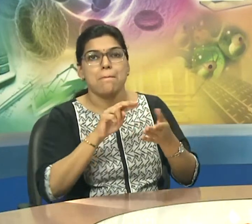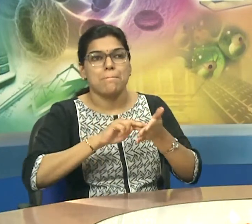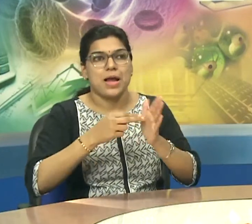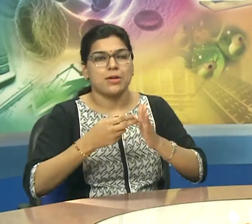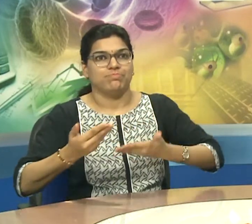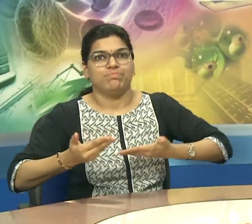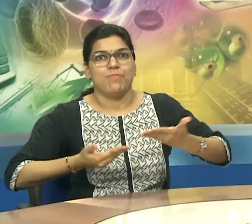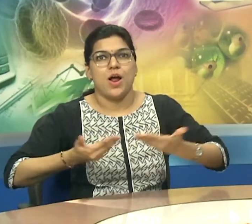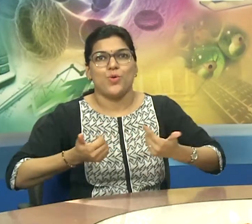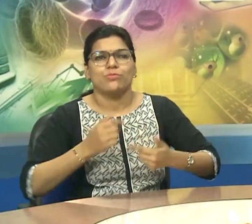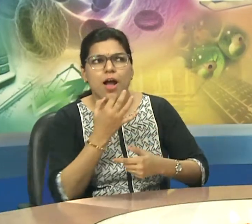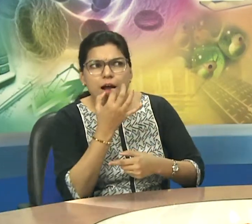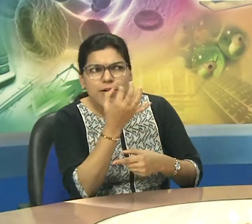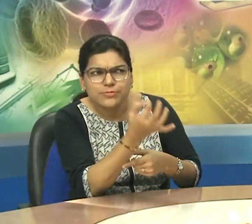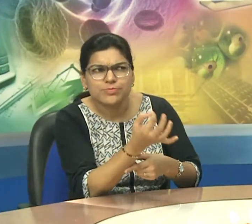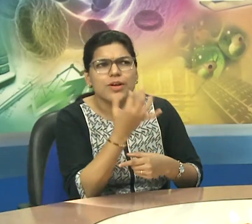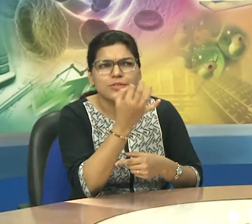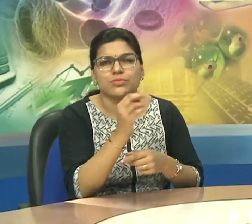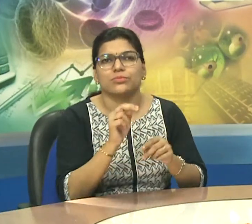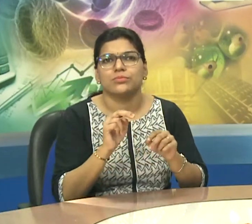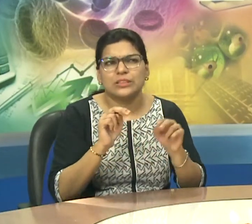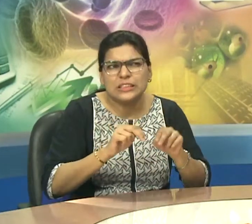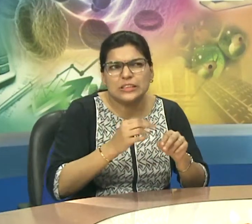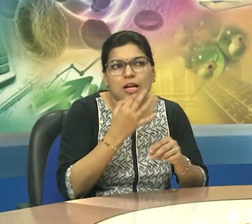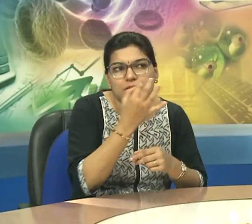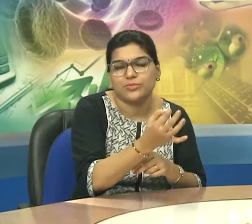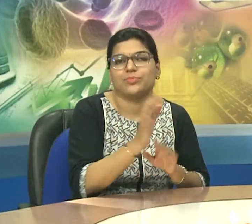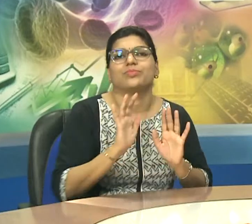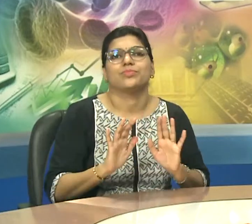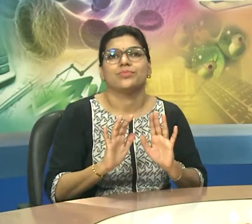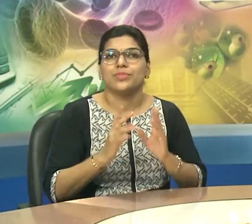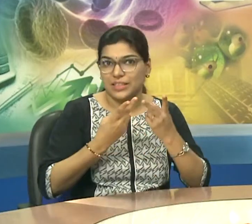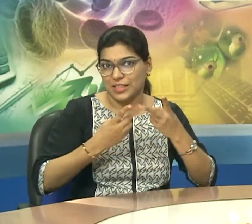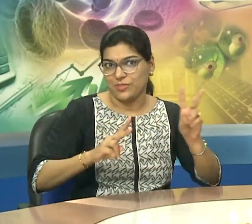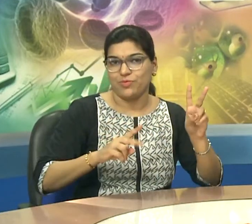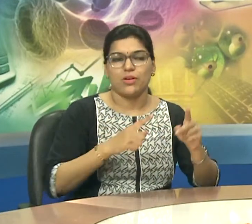So, these are the examples for